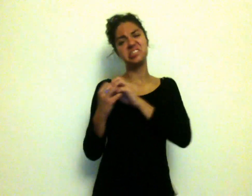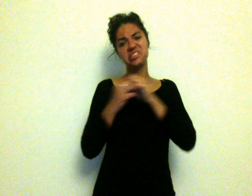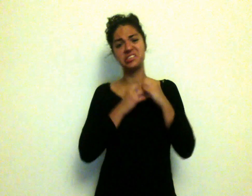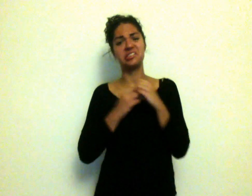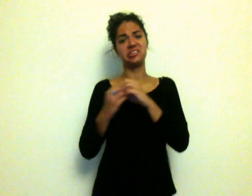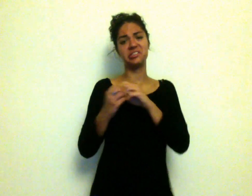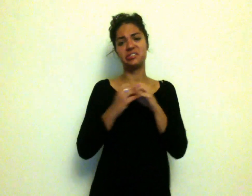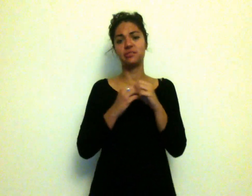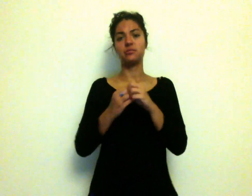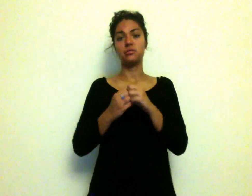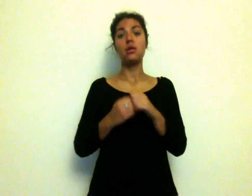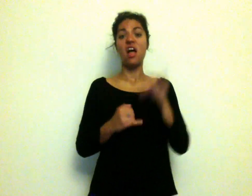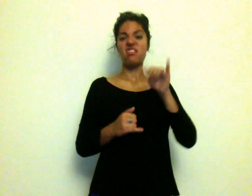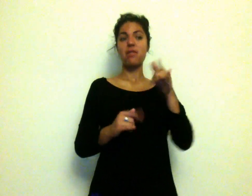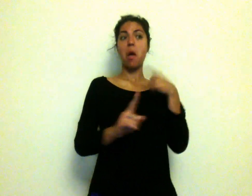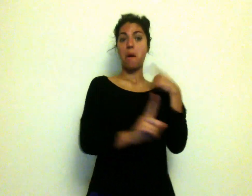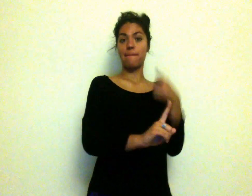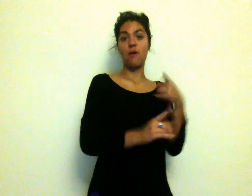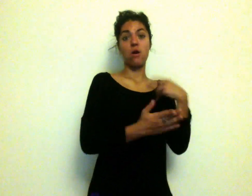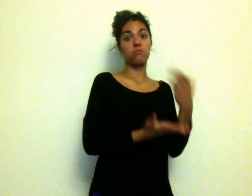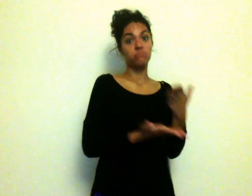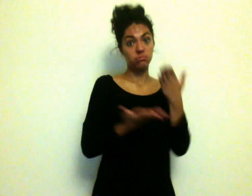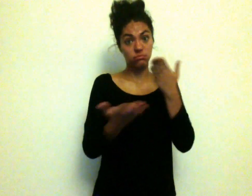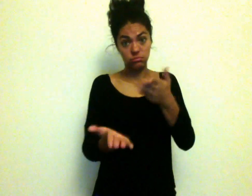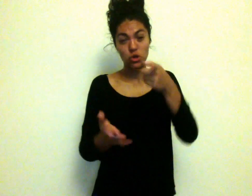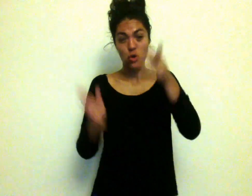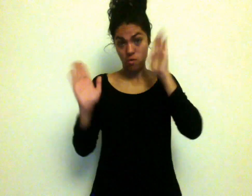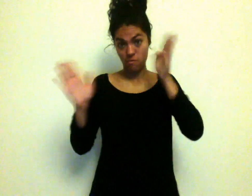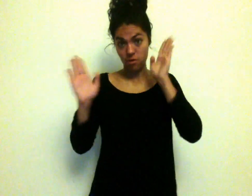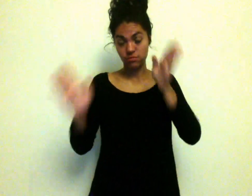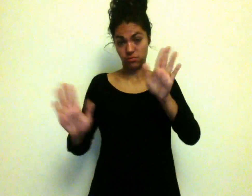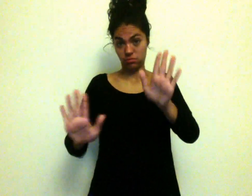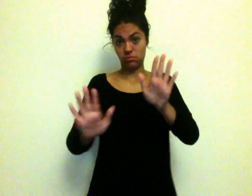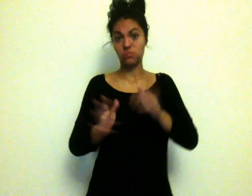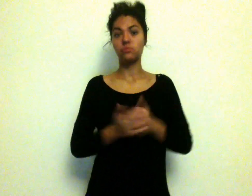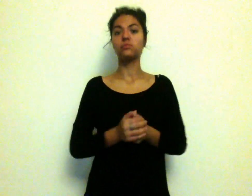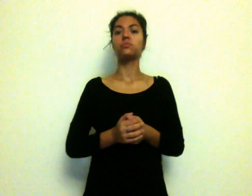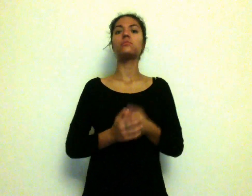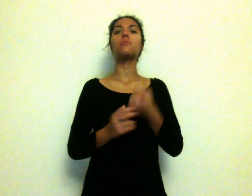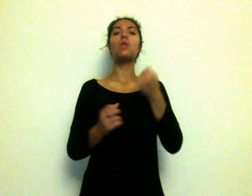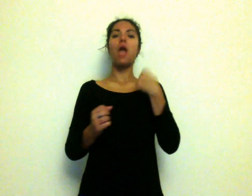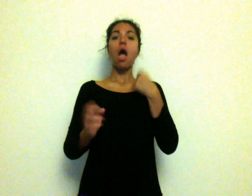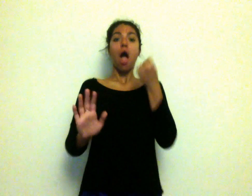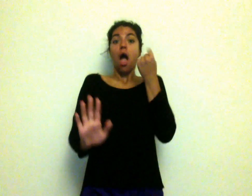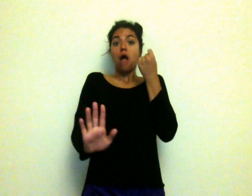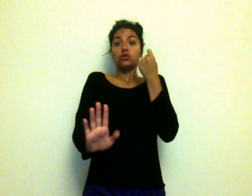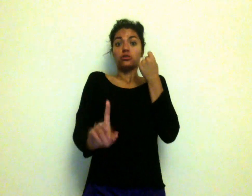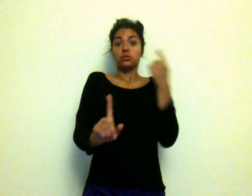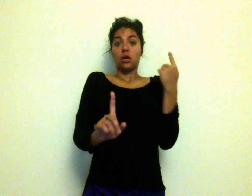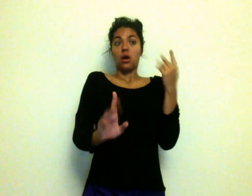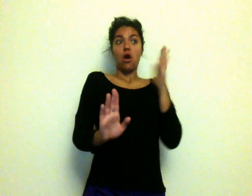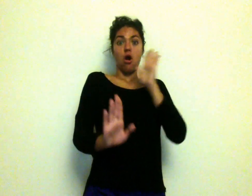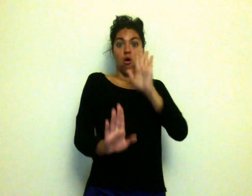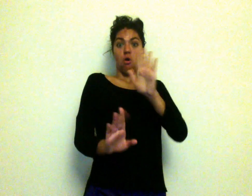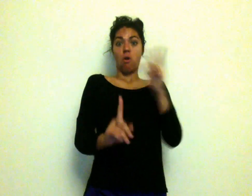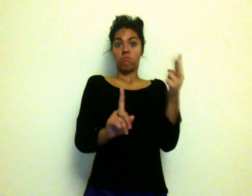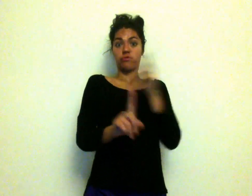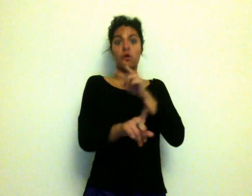because, remember, and I'm with you, I can see why we are facing the struggles we are right now. I can see that